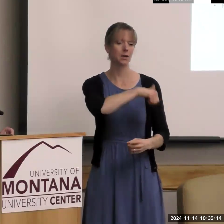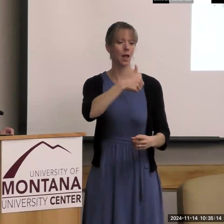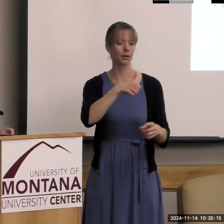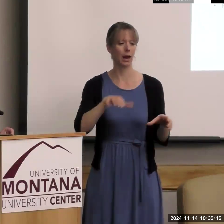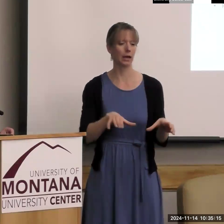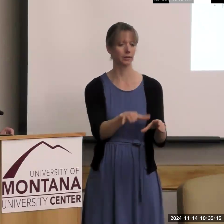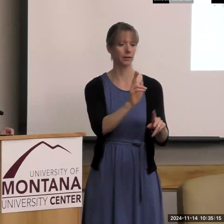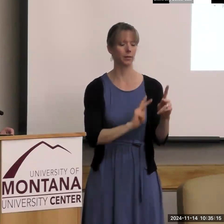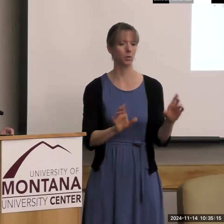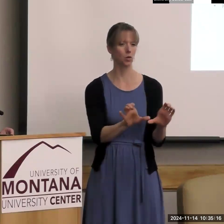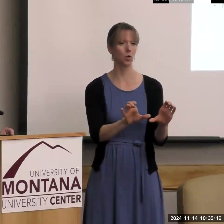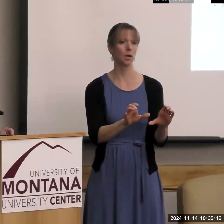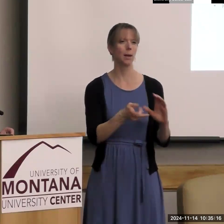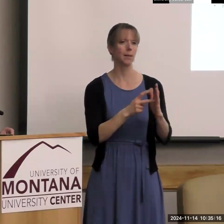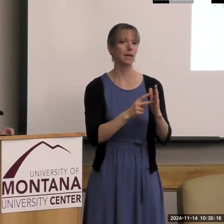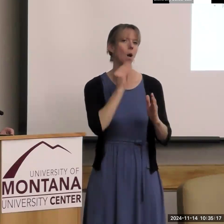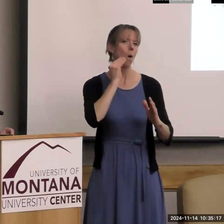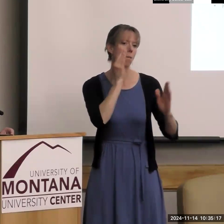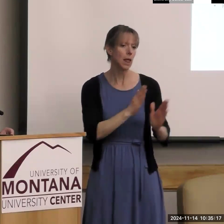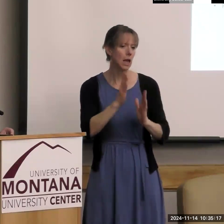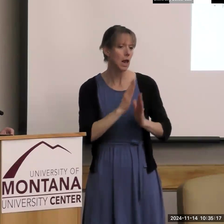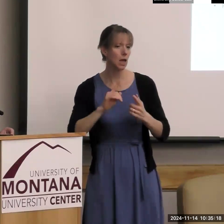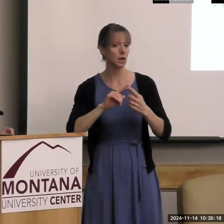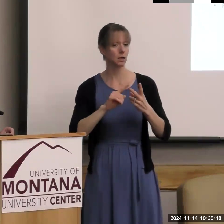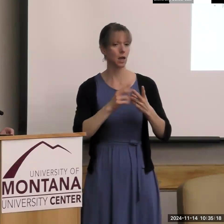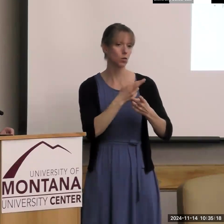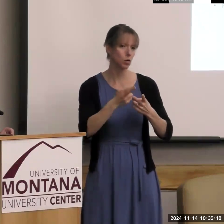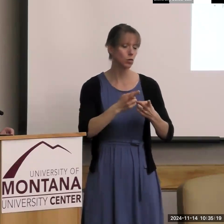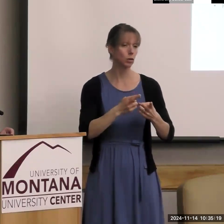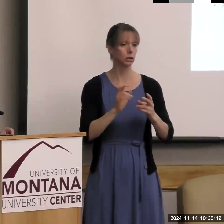takes planning at home, that takes resources to be able to get to